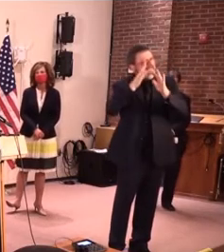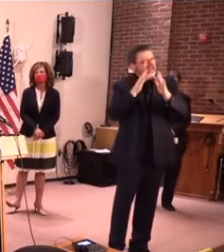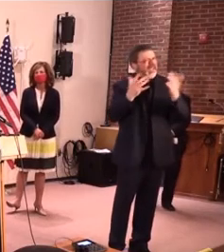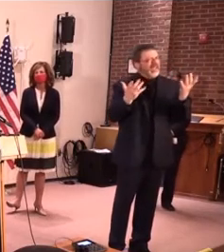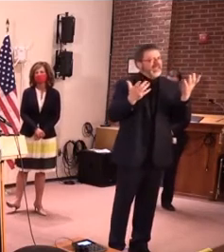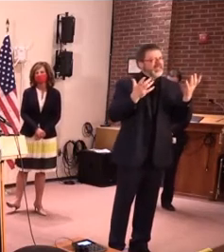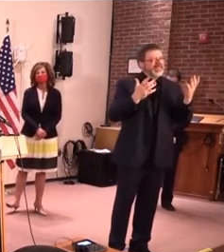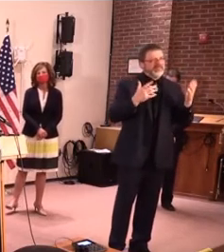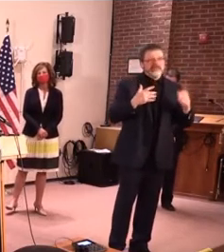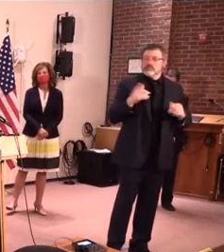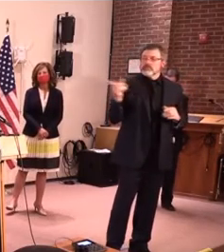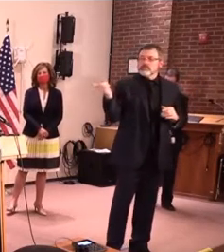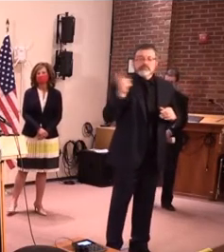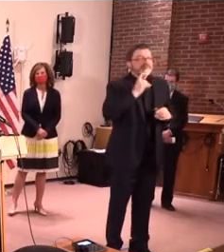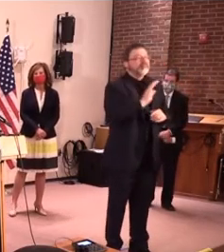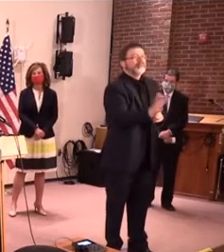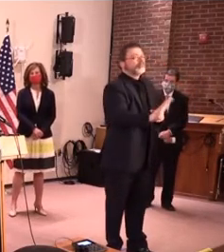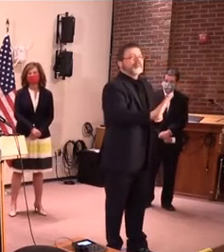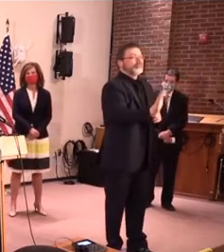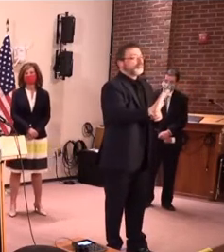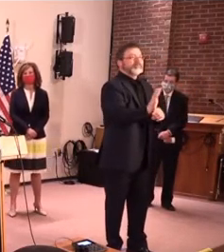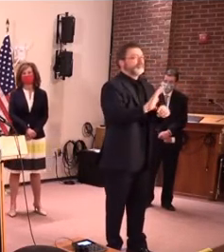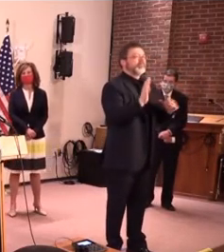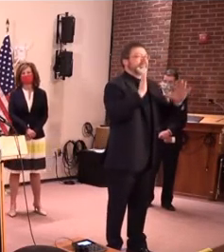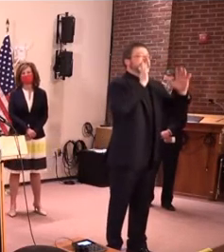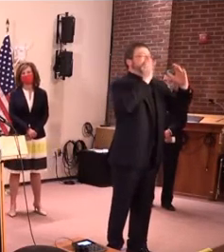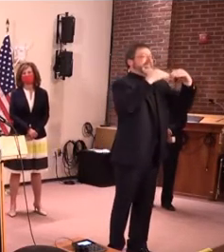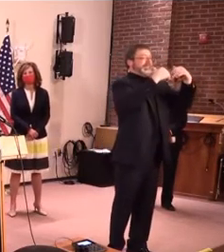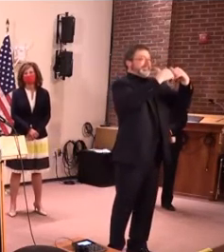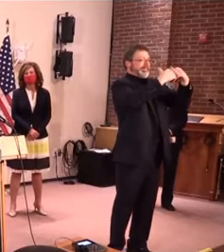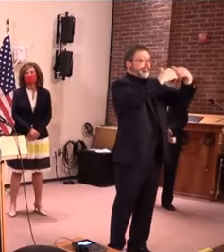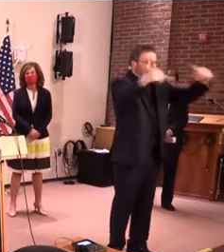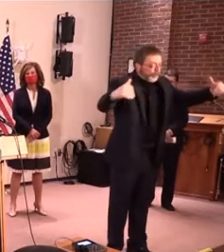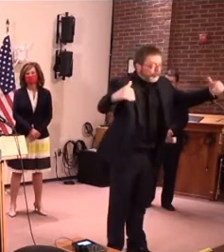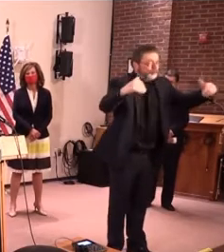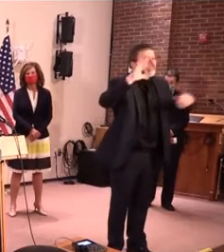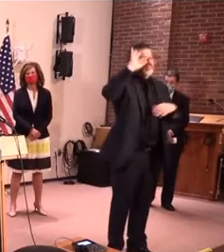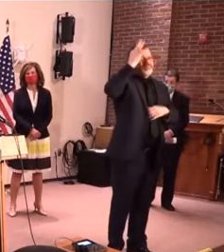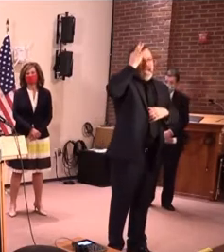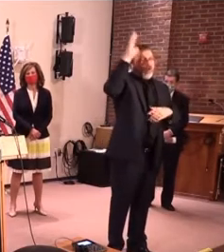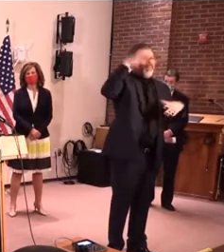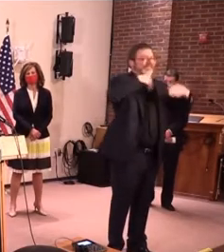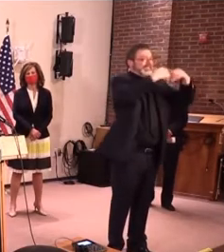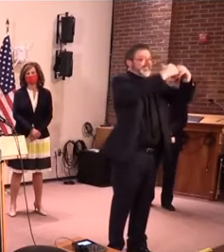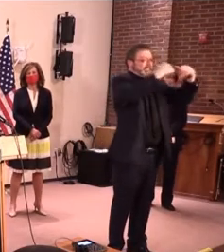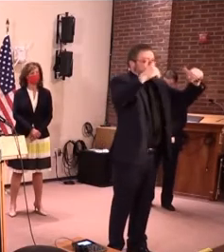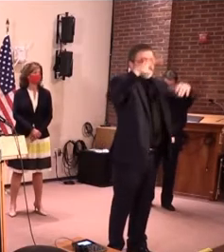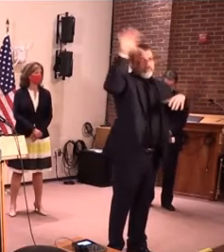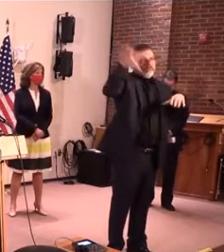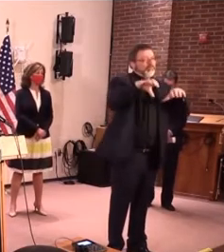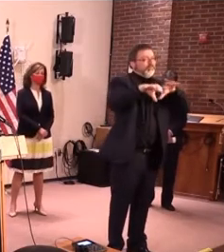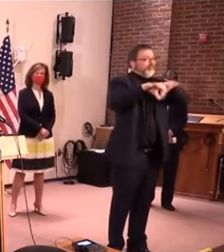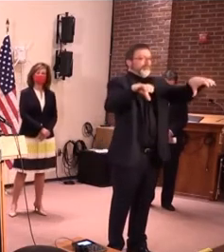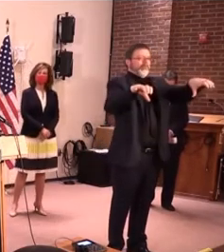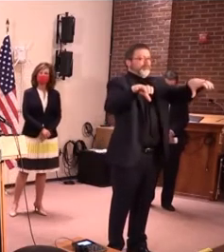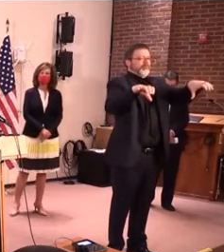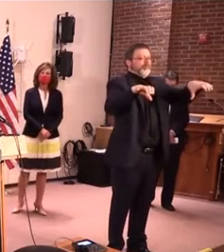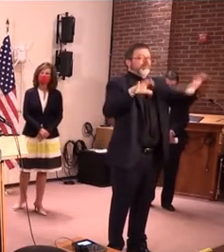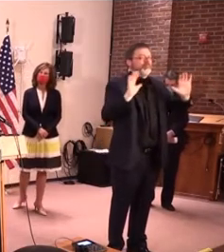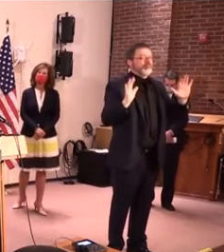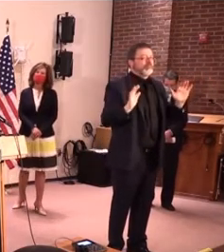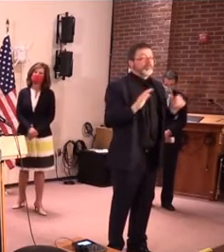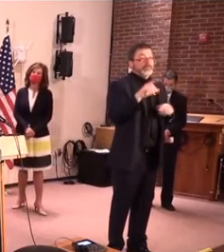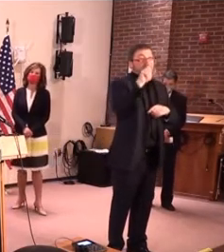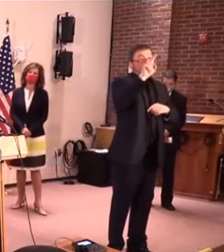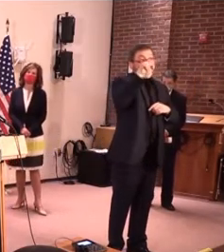out in one of the previous questions, when you take a look at the $1.25 billion, which sounds like a lot of money, and it is, and